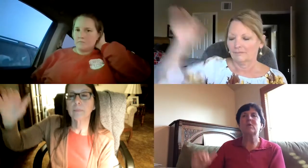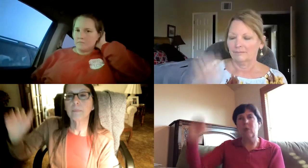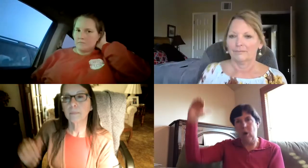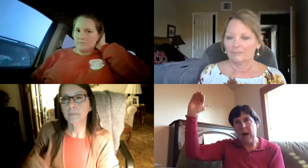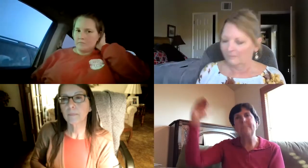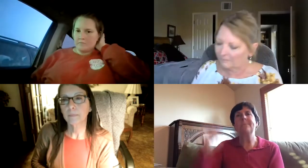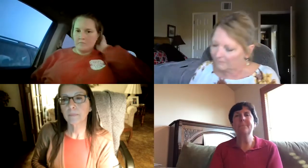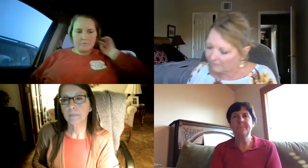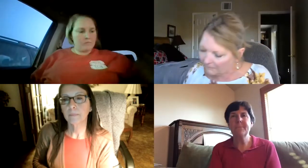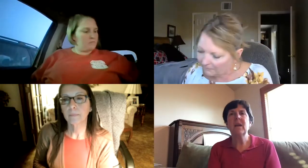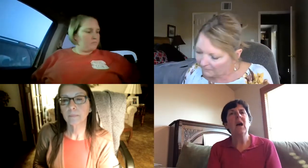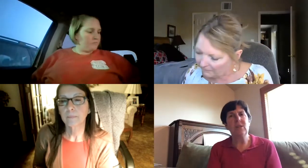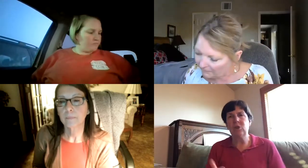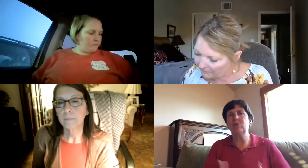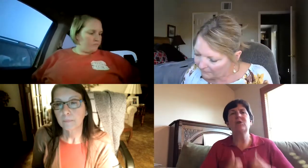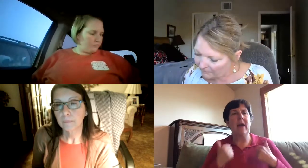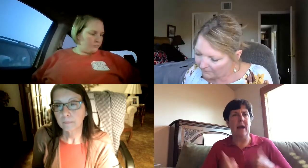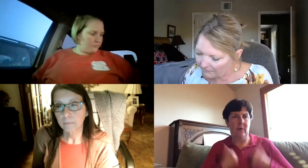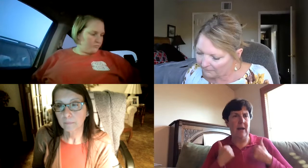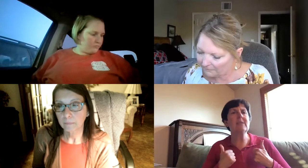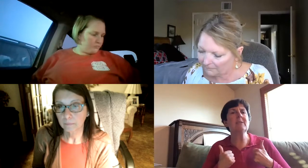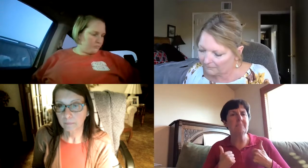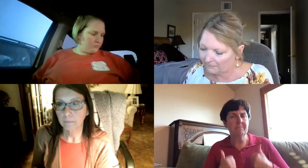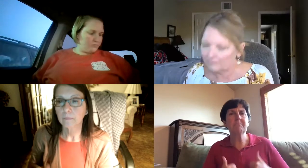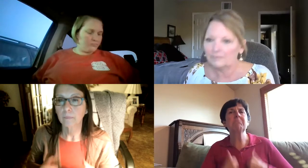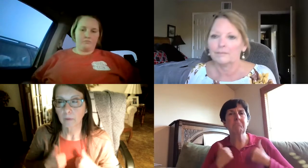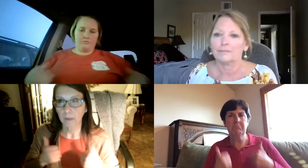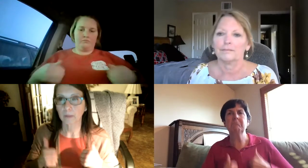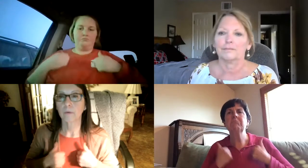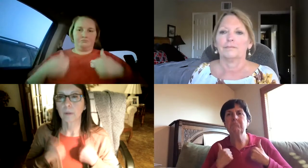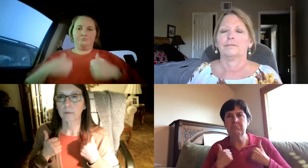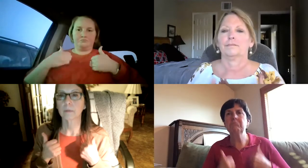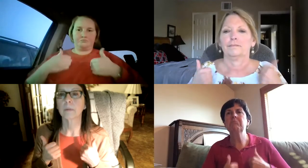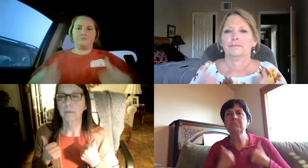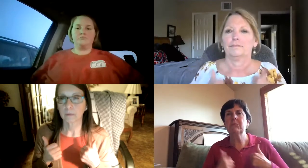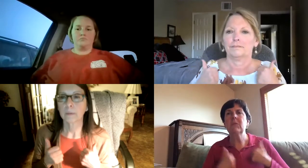Mm-hmm. So grow up. I showed you address.